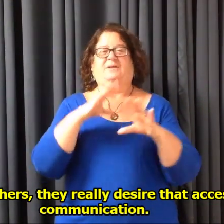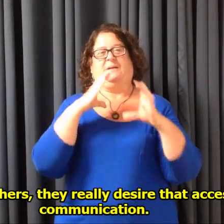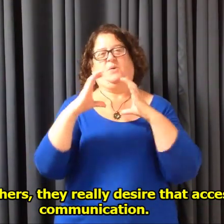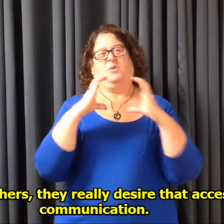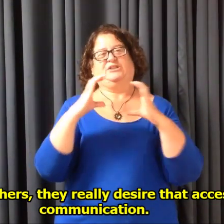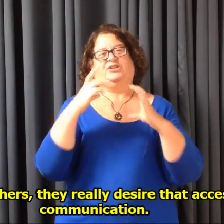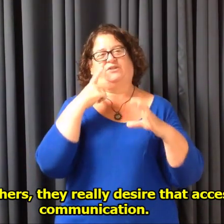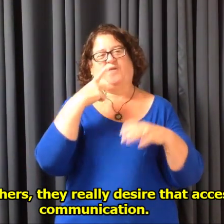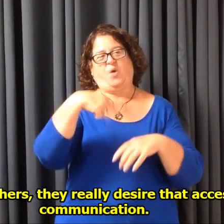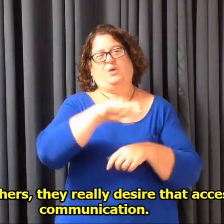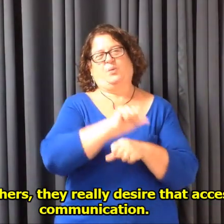access to communication.